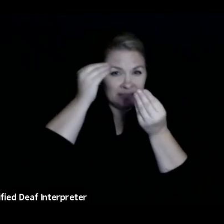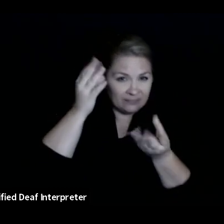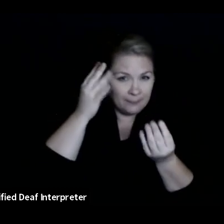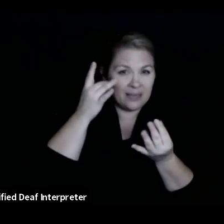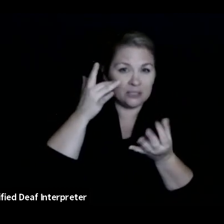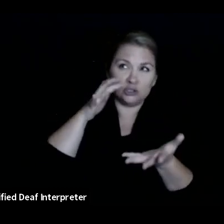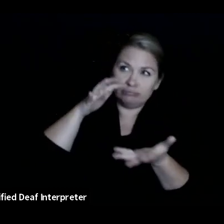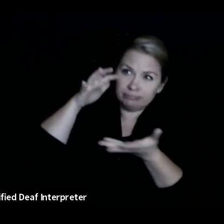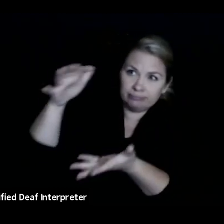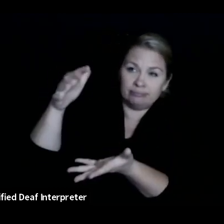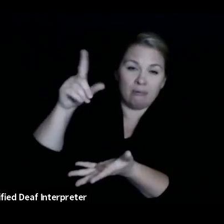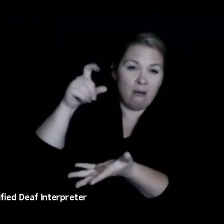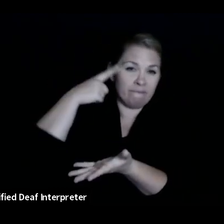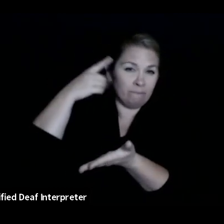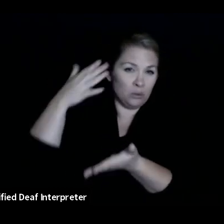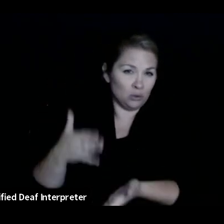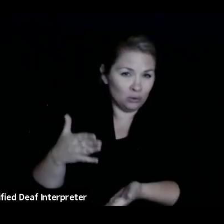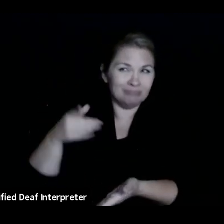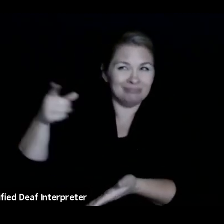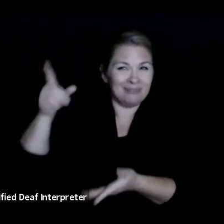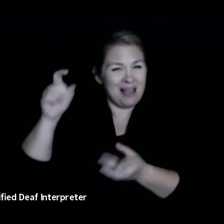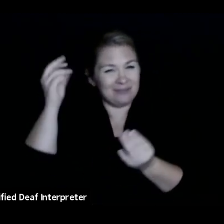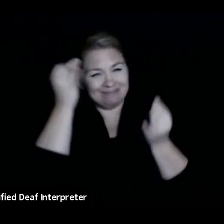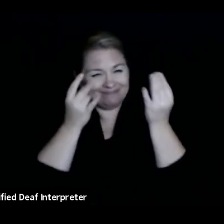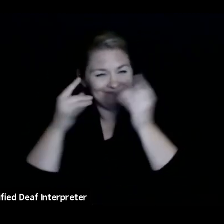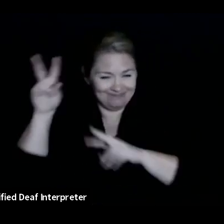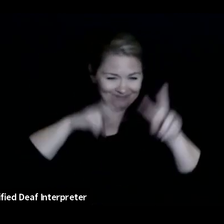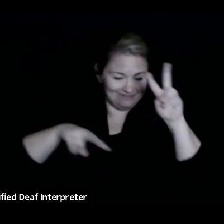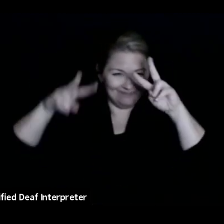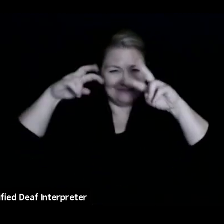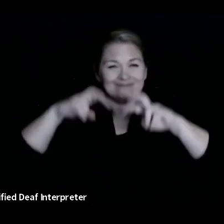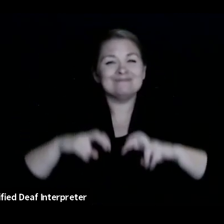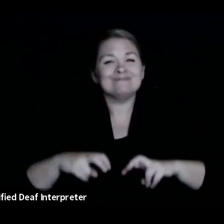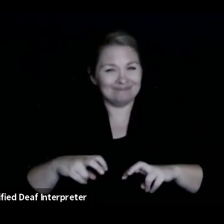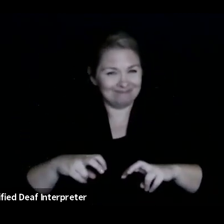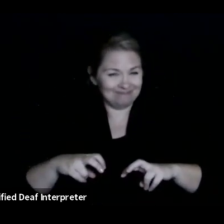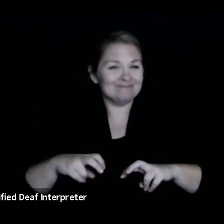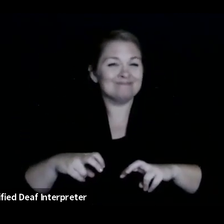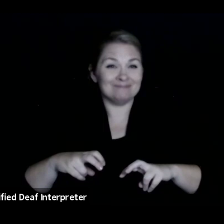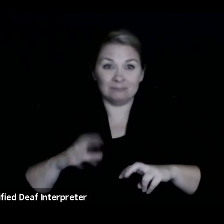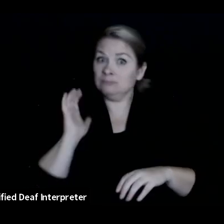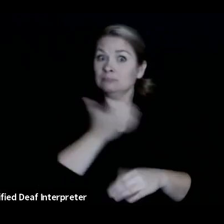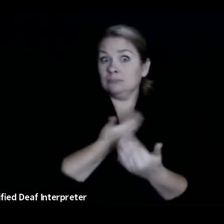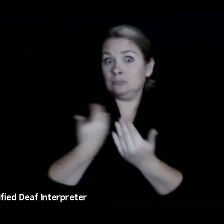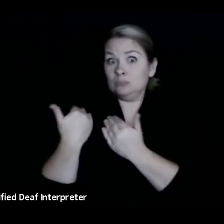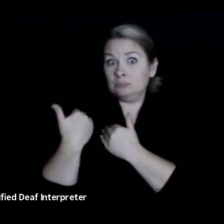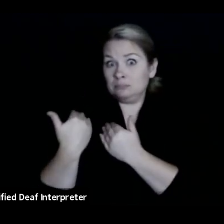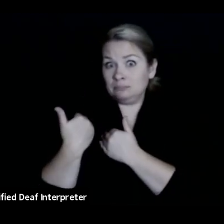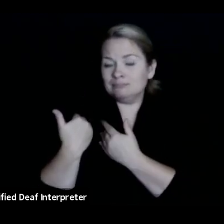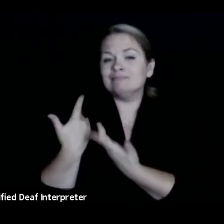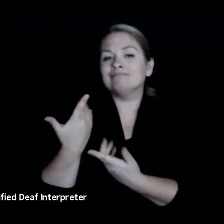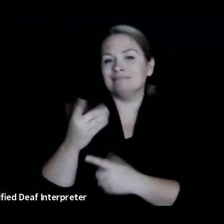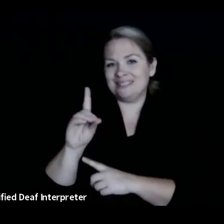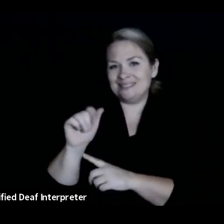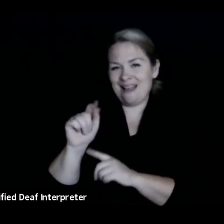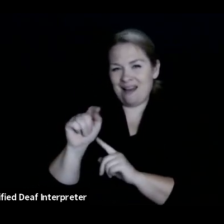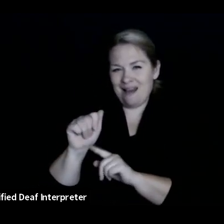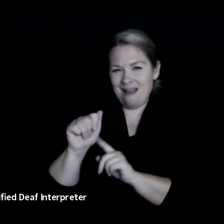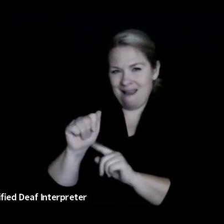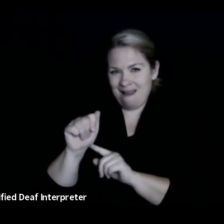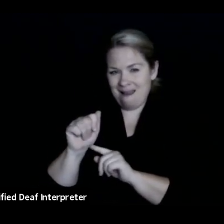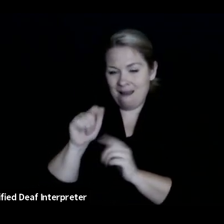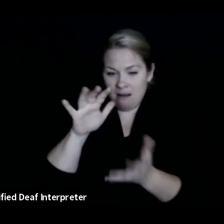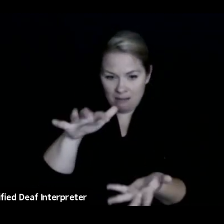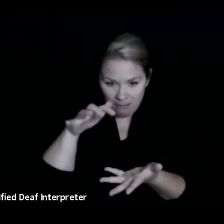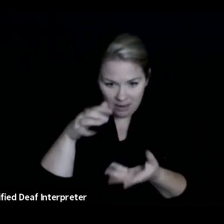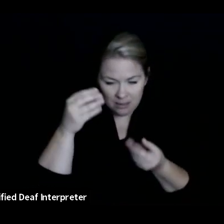to help with some of the interpretation of that data. But as I said, there are multiple other factors